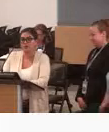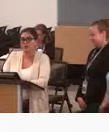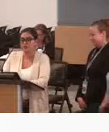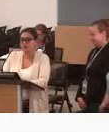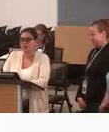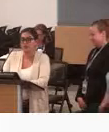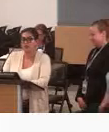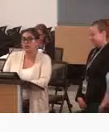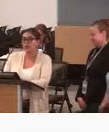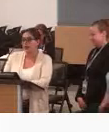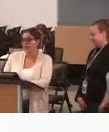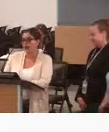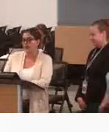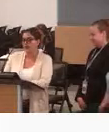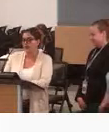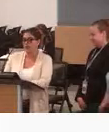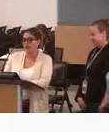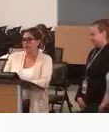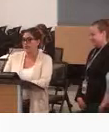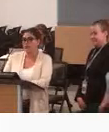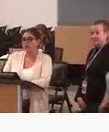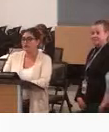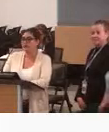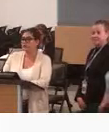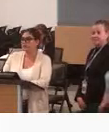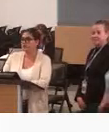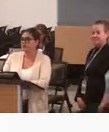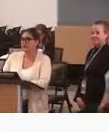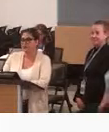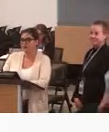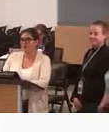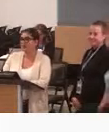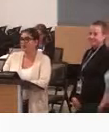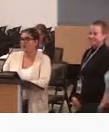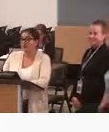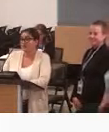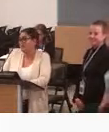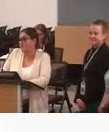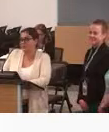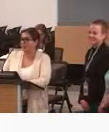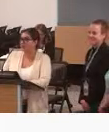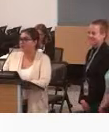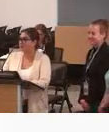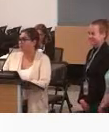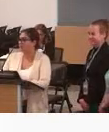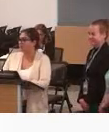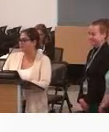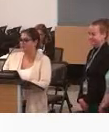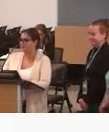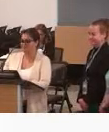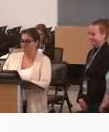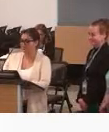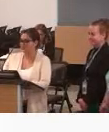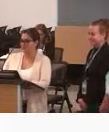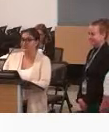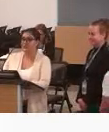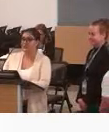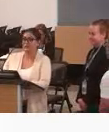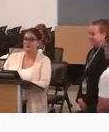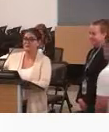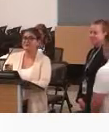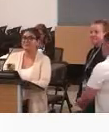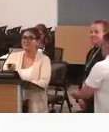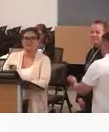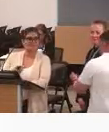wellness program for our community, and really in support of our students and getting them, on their journeys is a